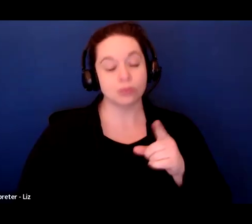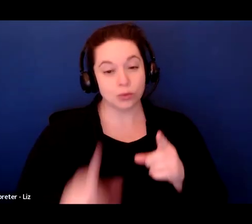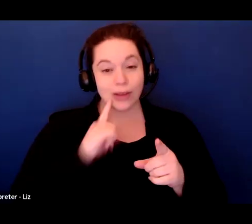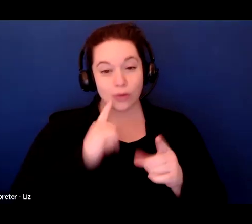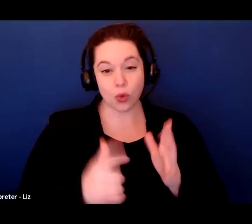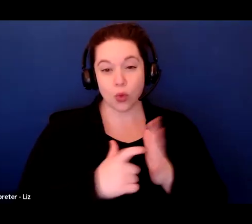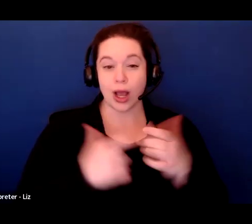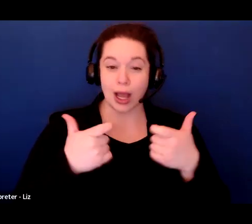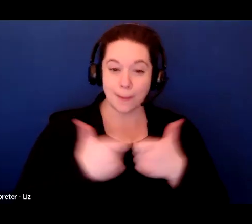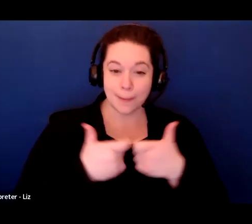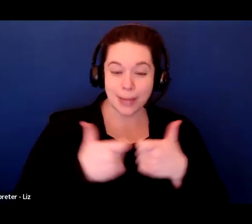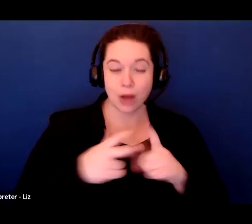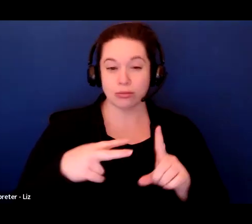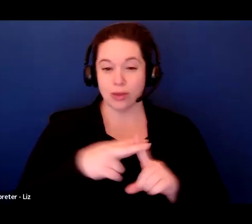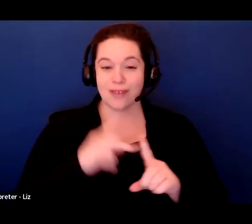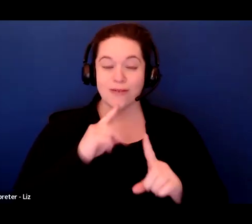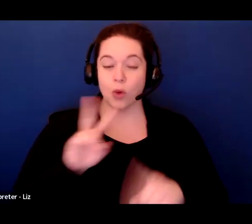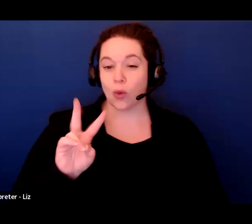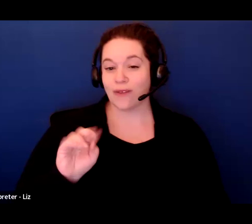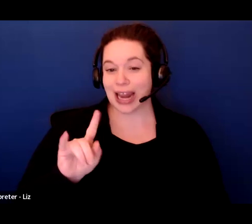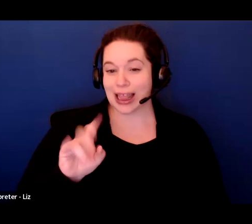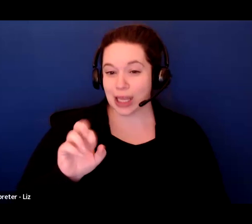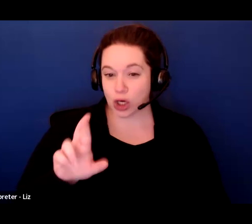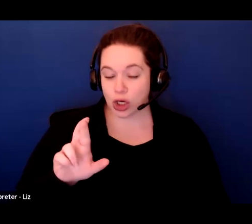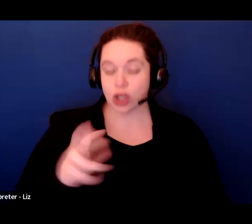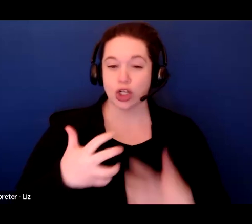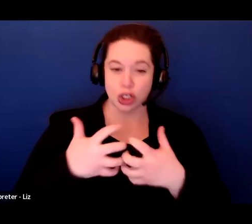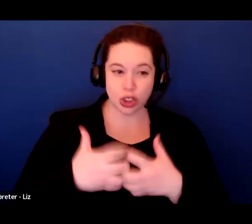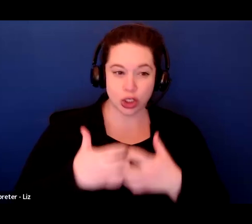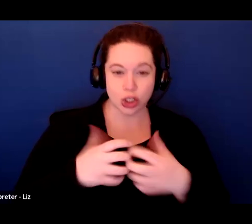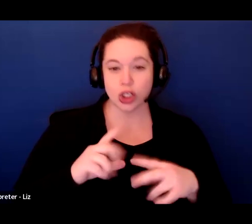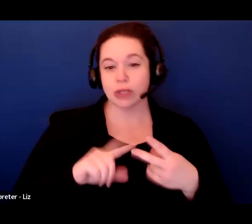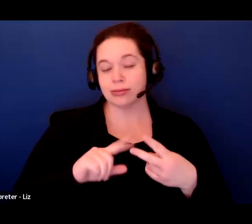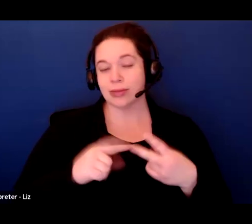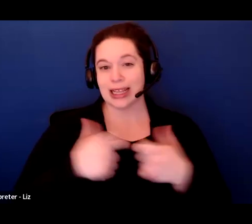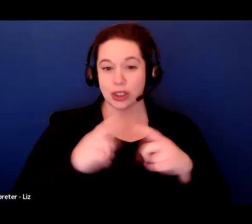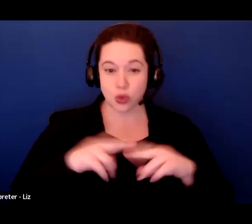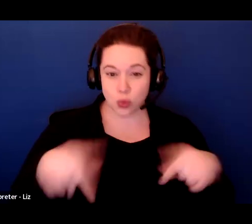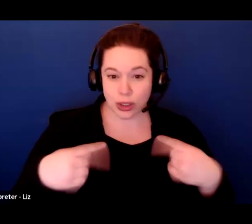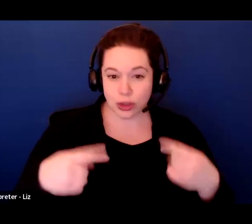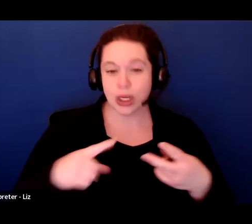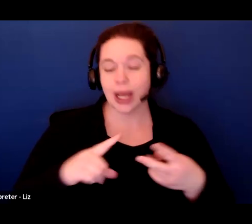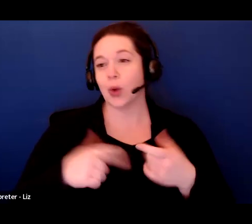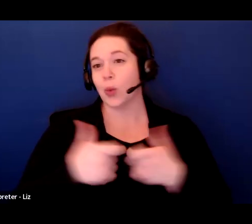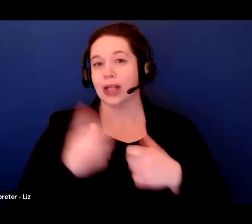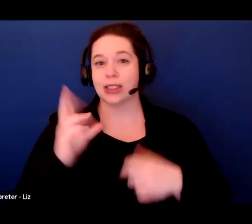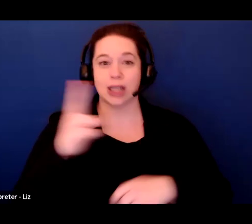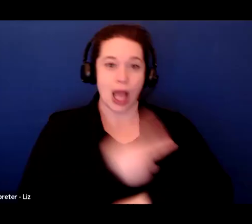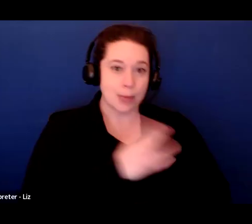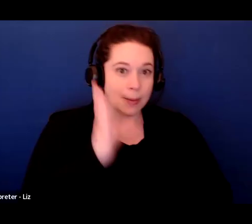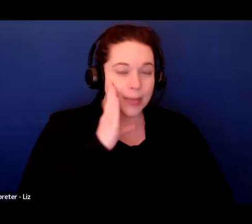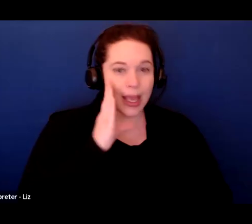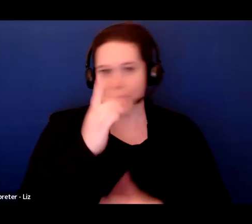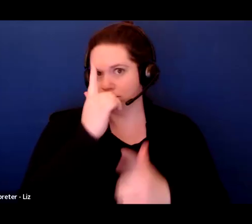your ventilator, for your electric wheelchair, for your electric hospital bed, whatever that you might use